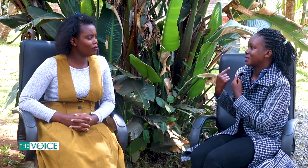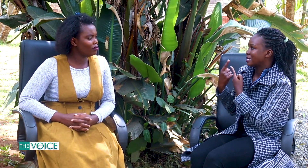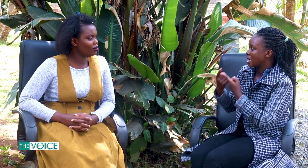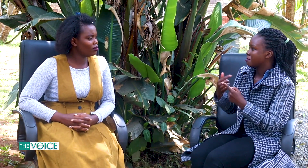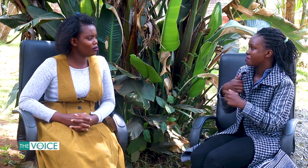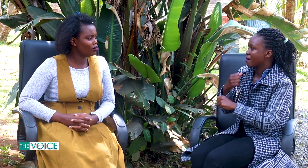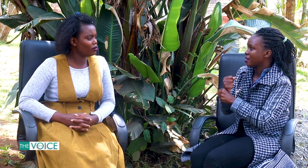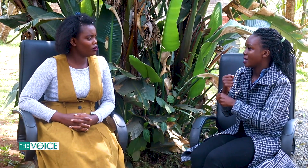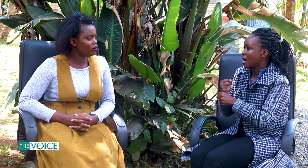Wow, good question.